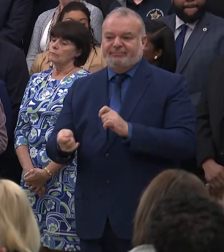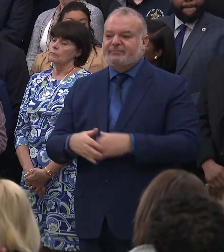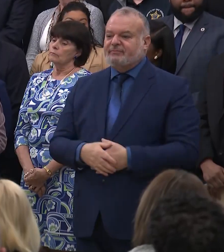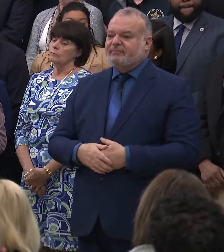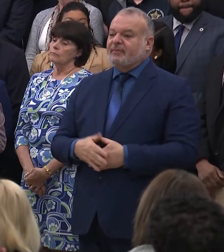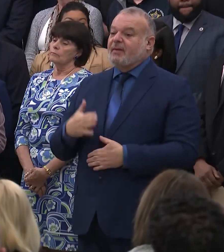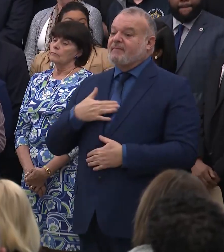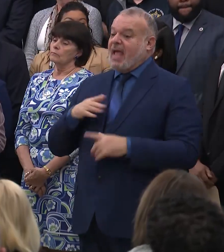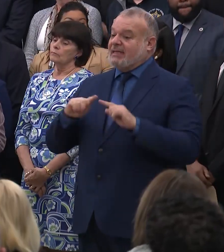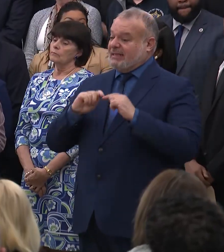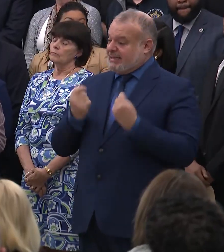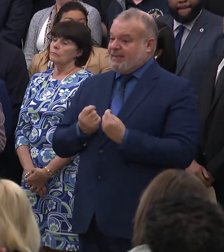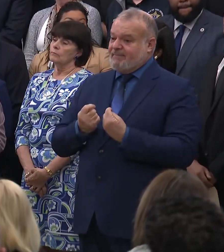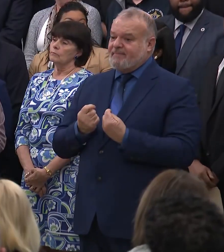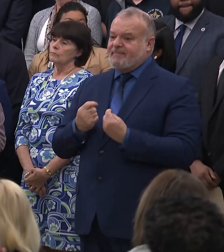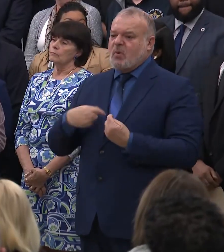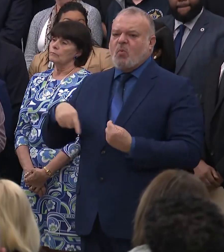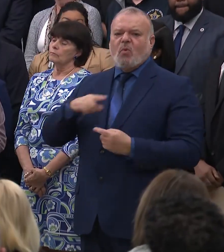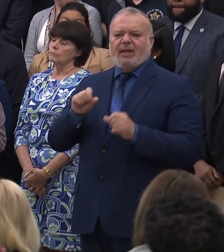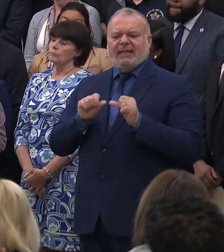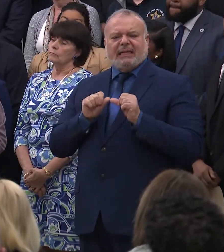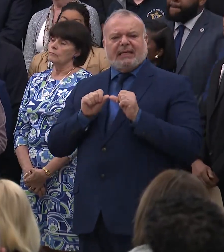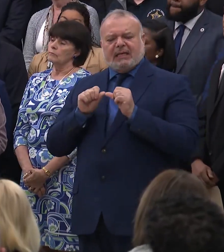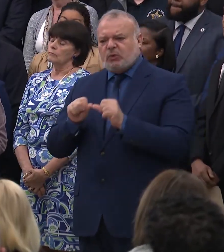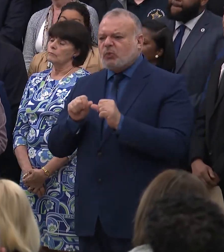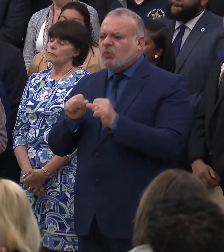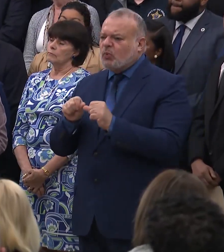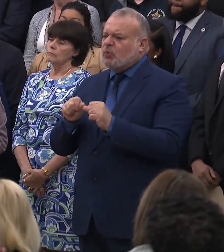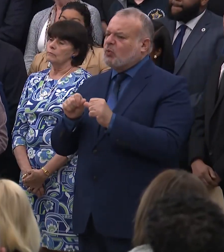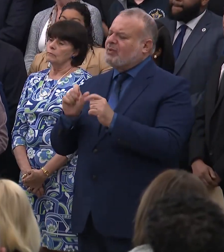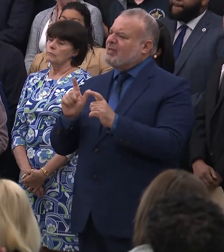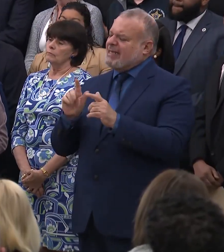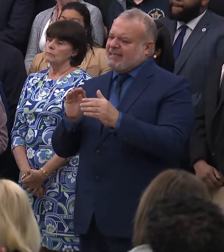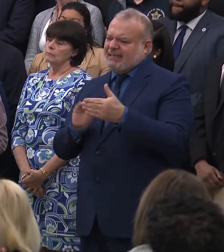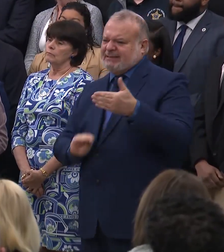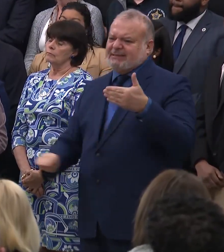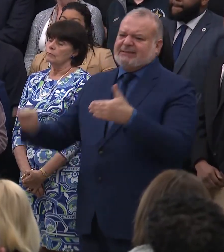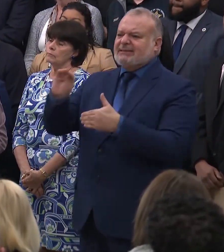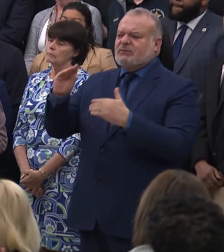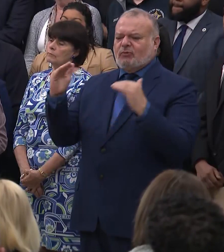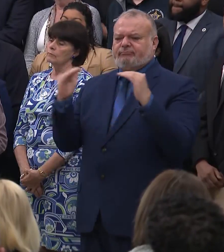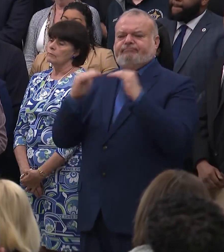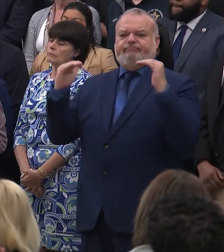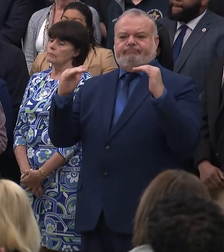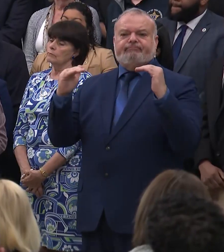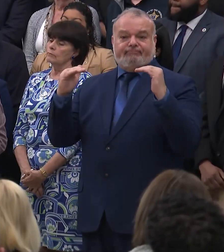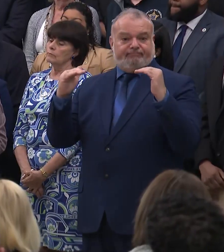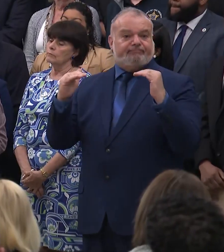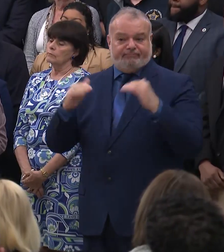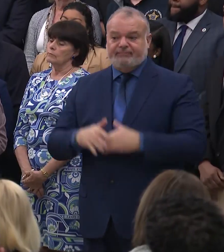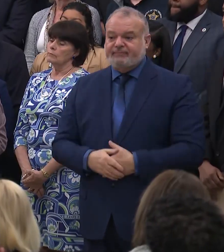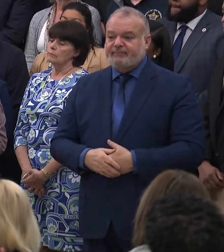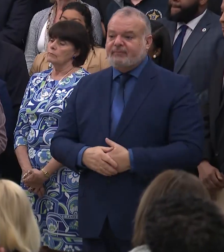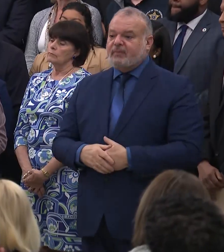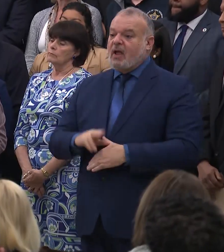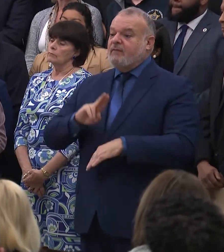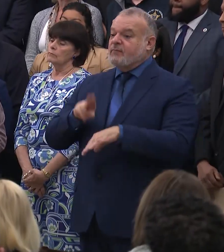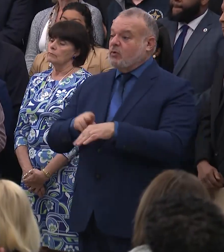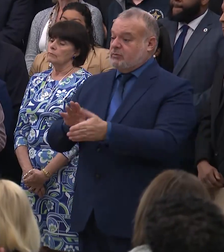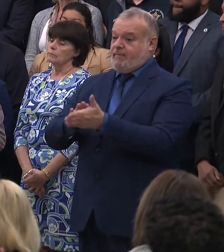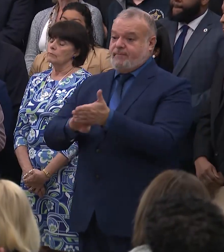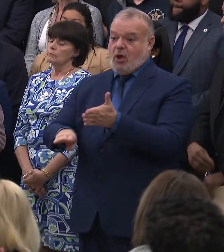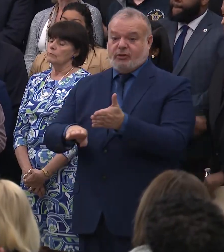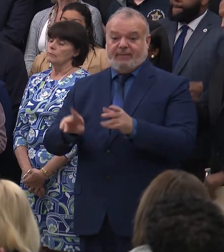close the racial wealth gap, which this action also will contribute to. And of course, this pardon meaningfully moves